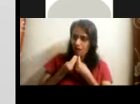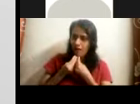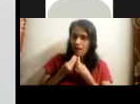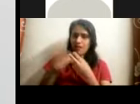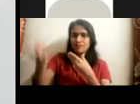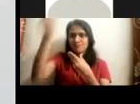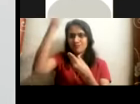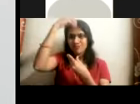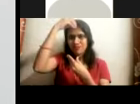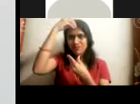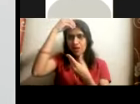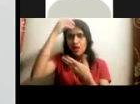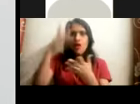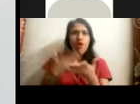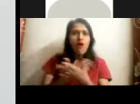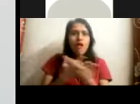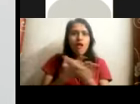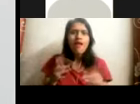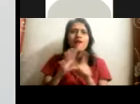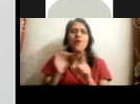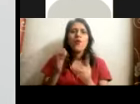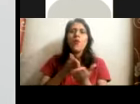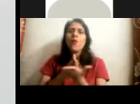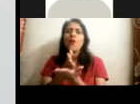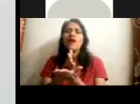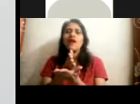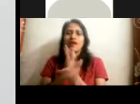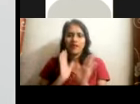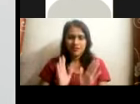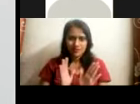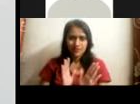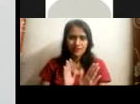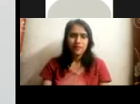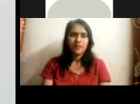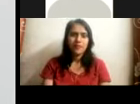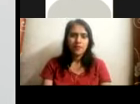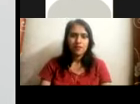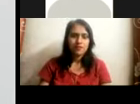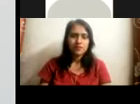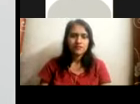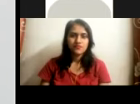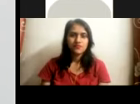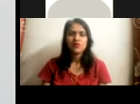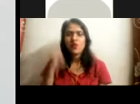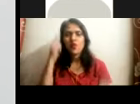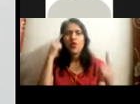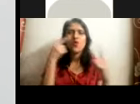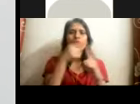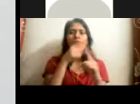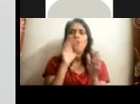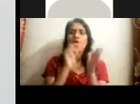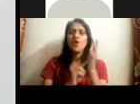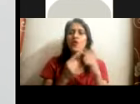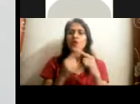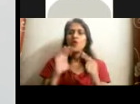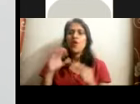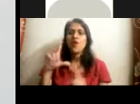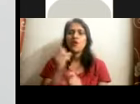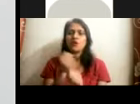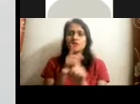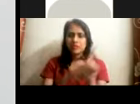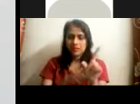objectivist epistemology, mostly in line with the objectivist ontology, believes that since the reality